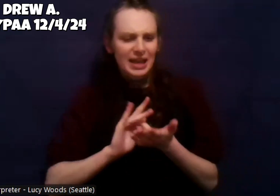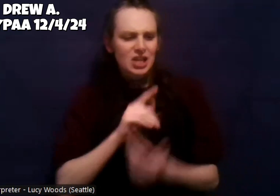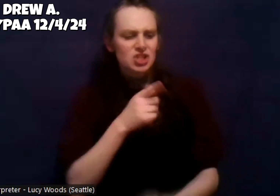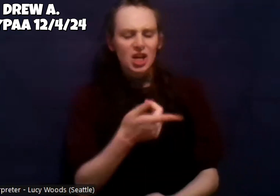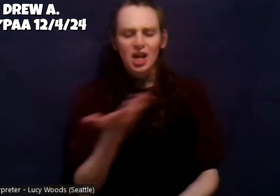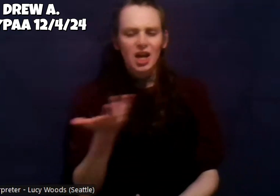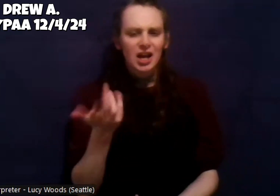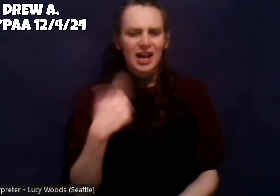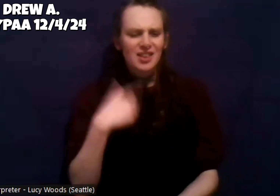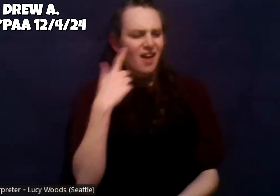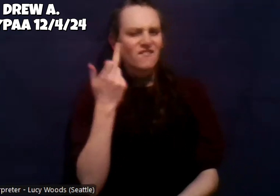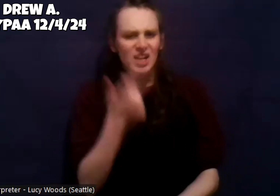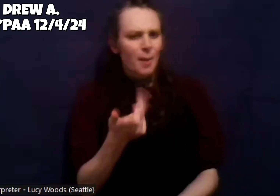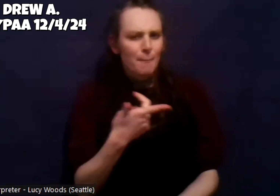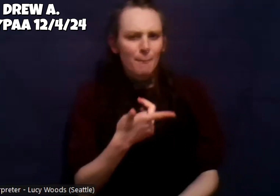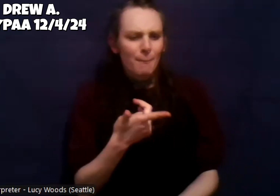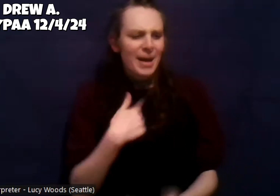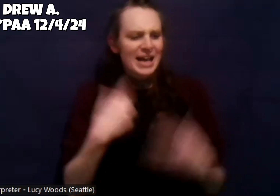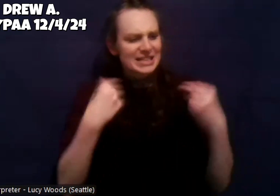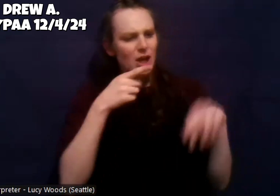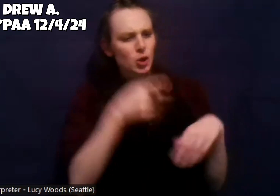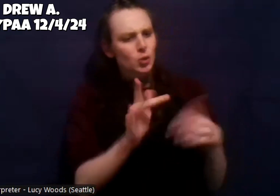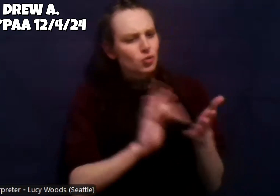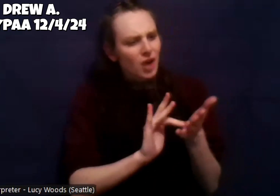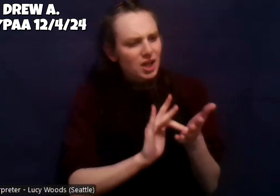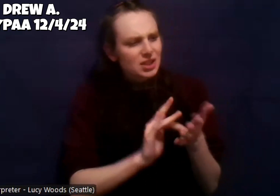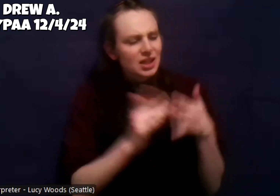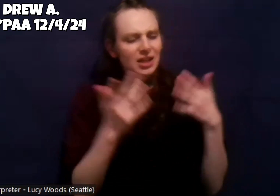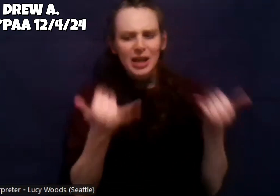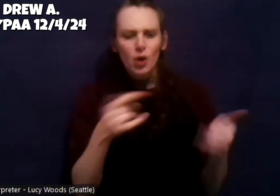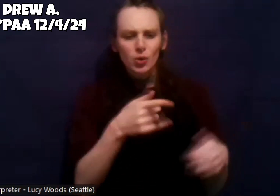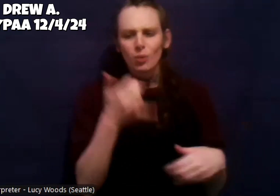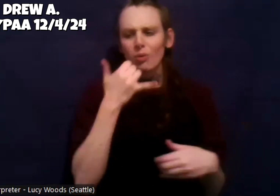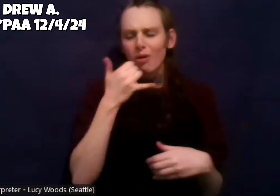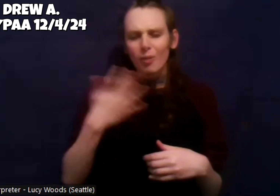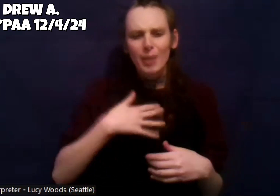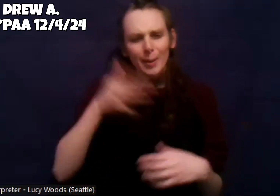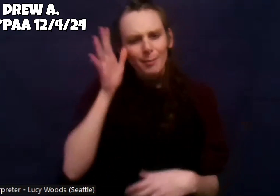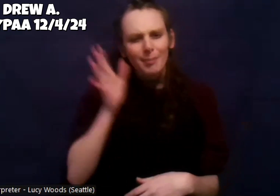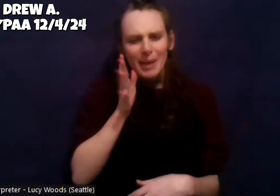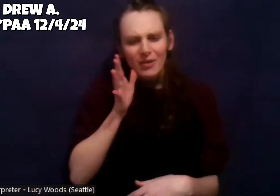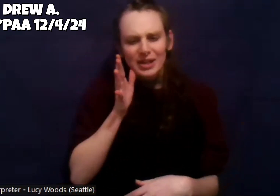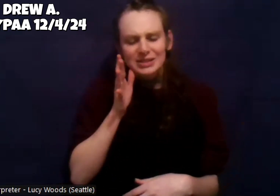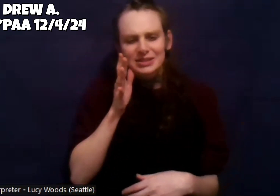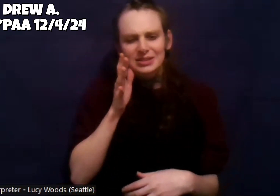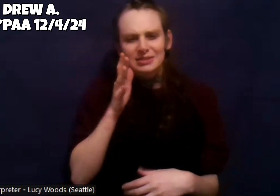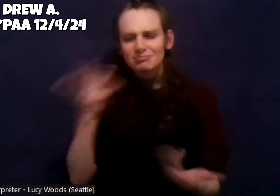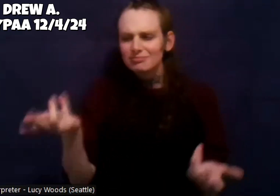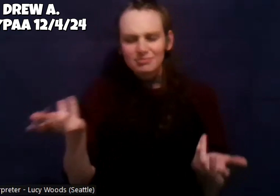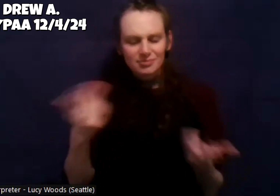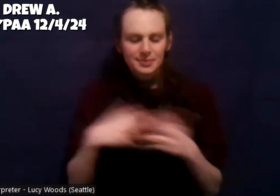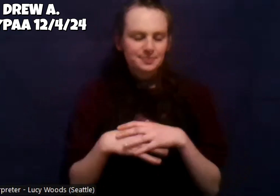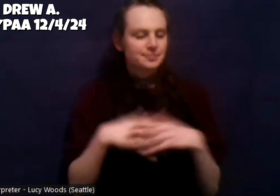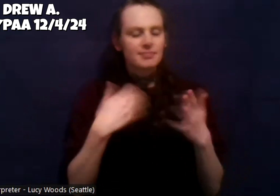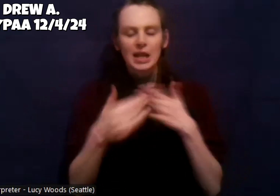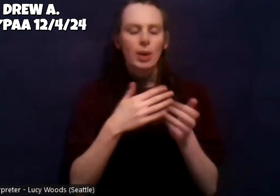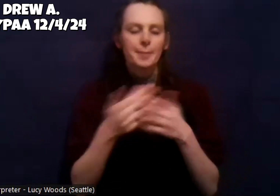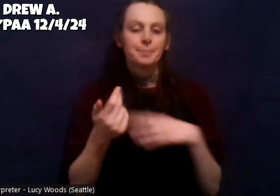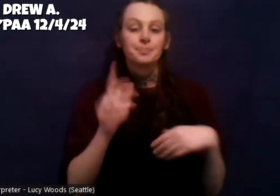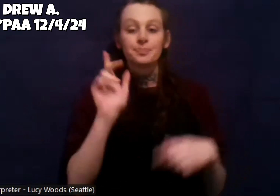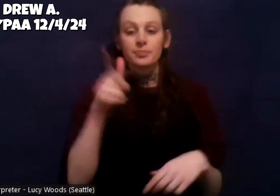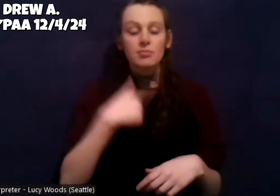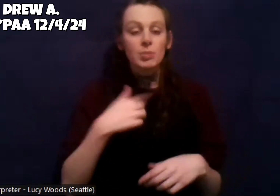me. Moved back home, found the other solution to my problems, which was